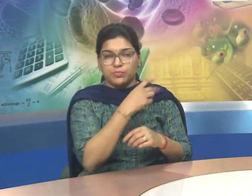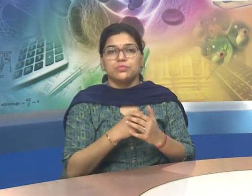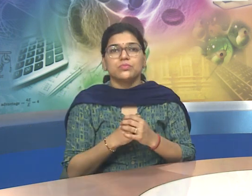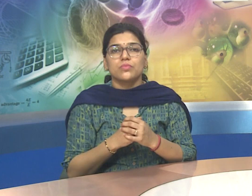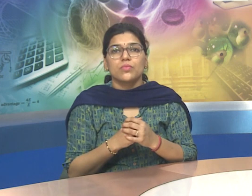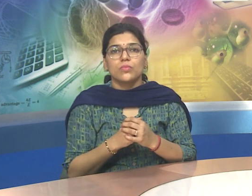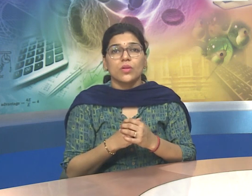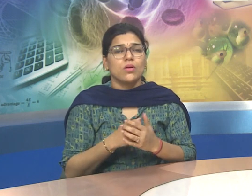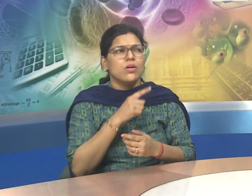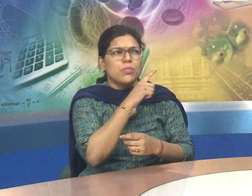but both are different.